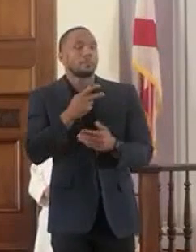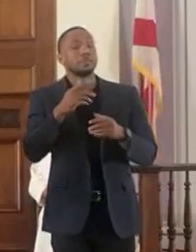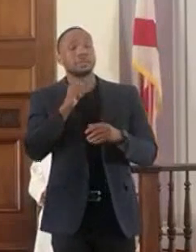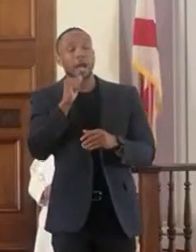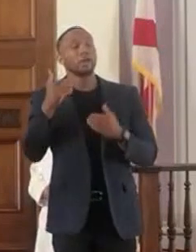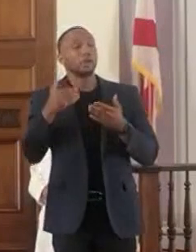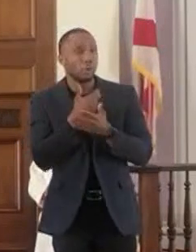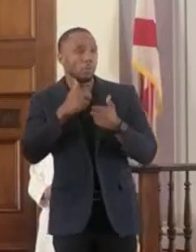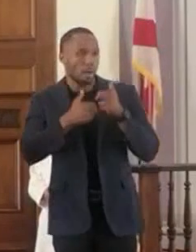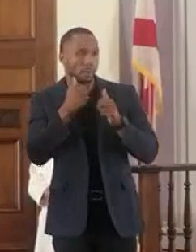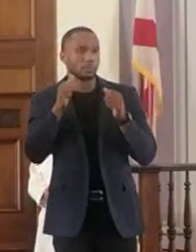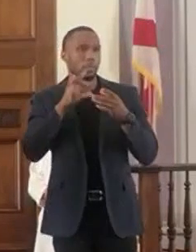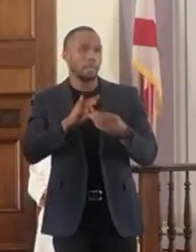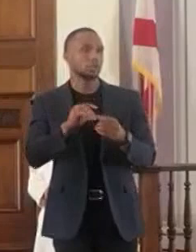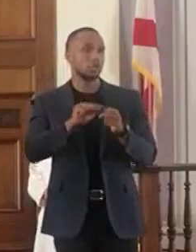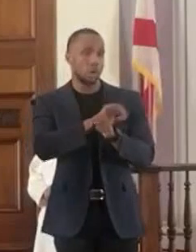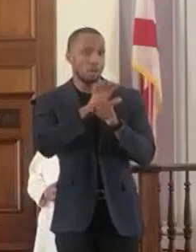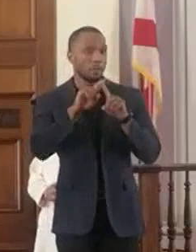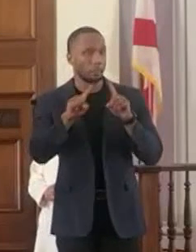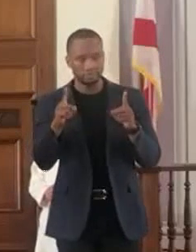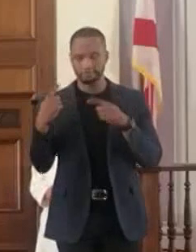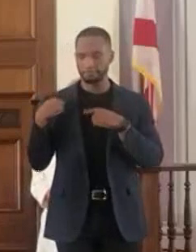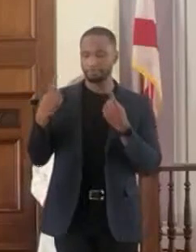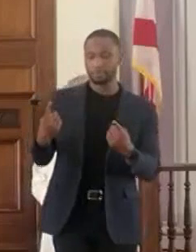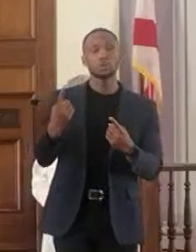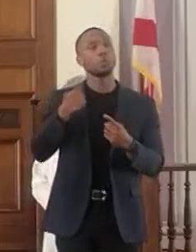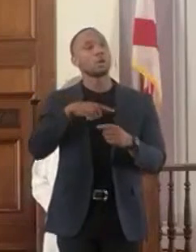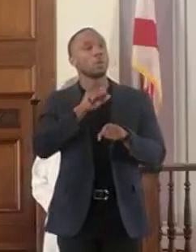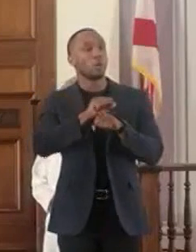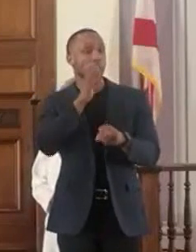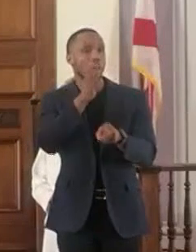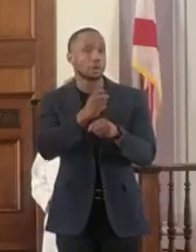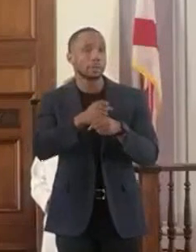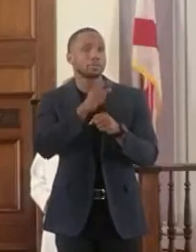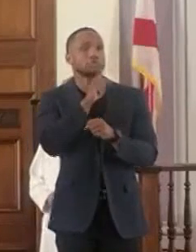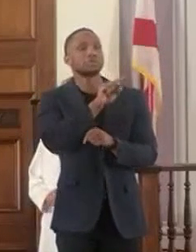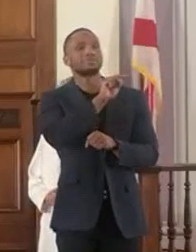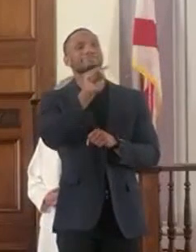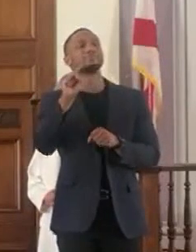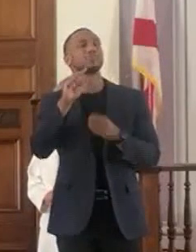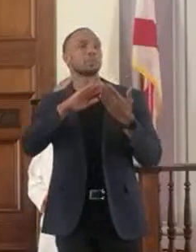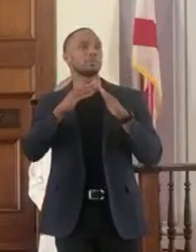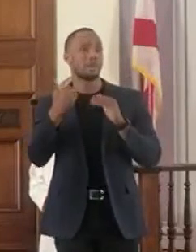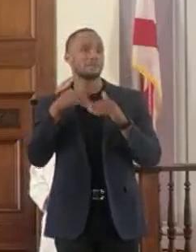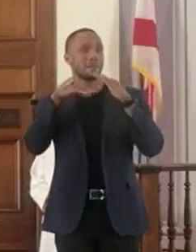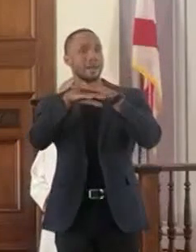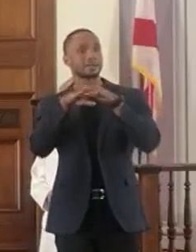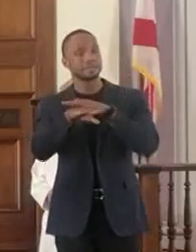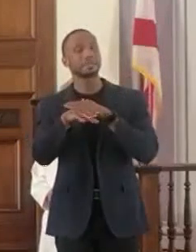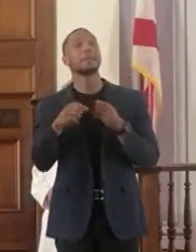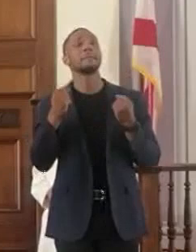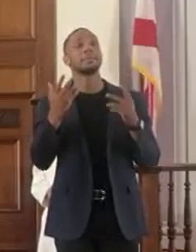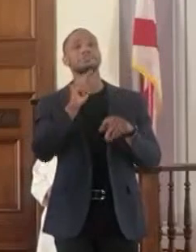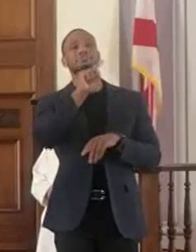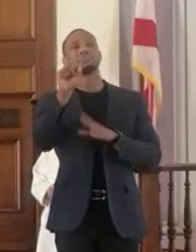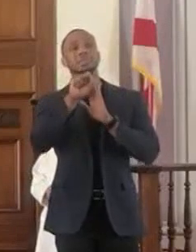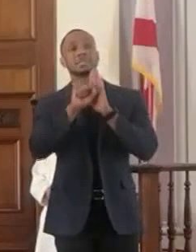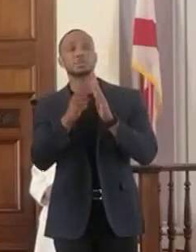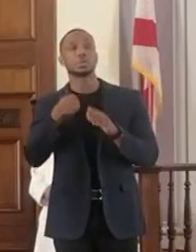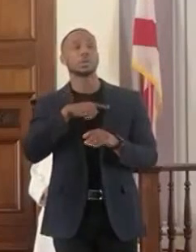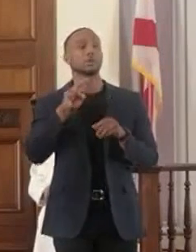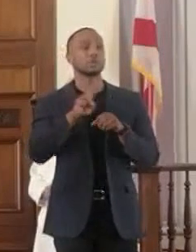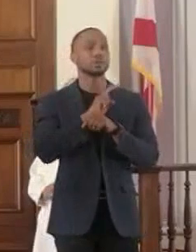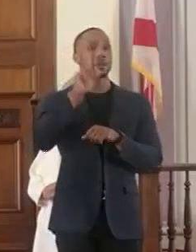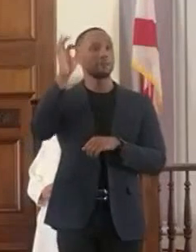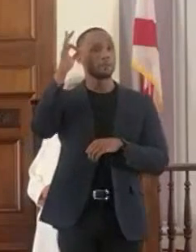we are working very hard to make sure that those communities have access. Like most states, we are using a federal